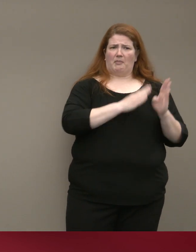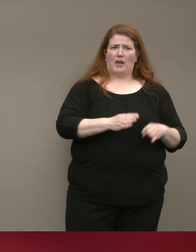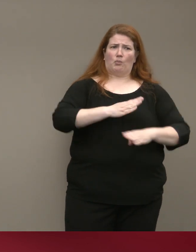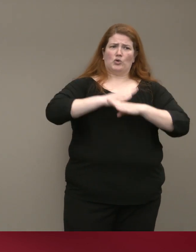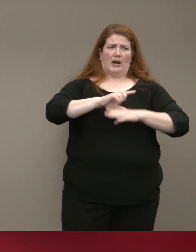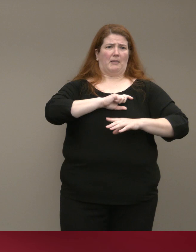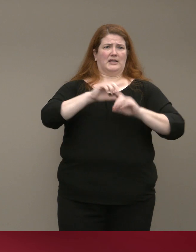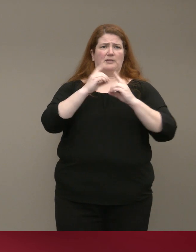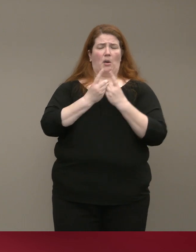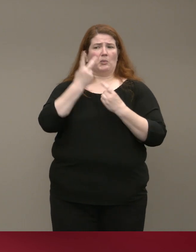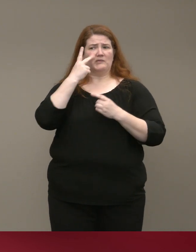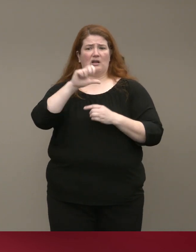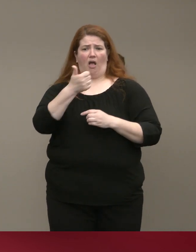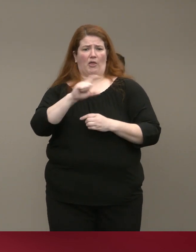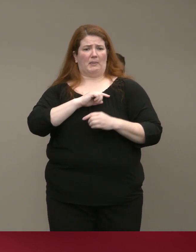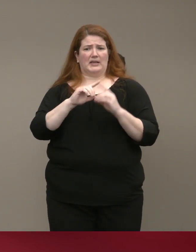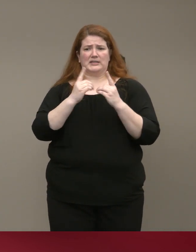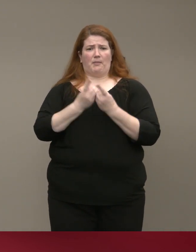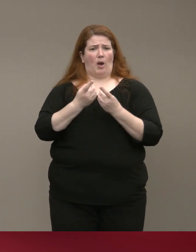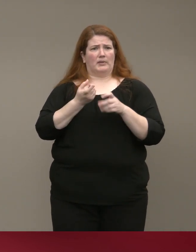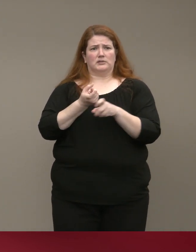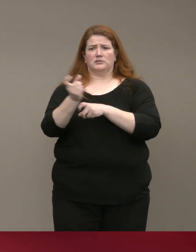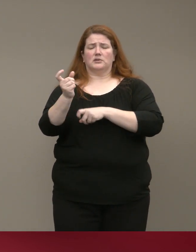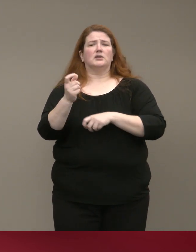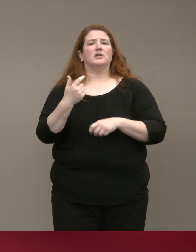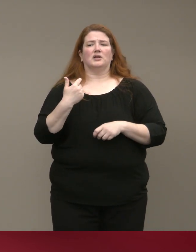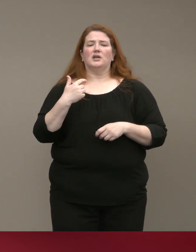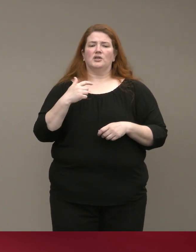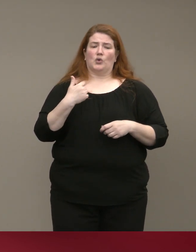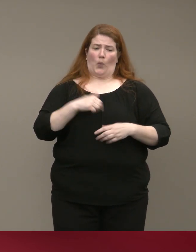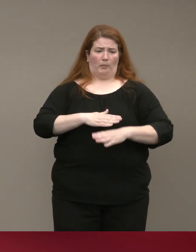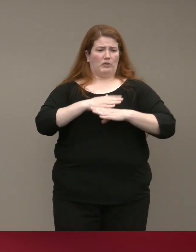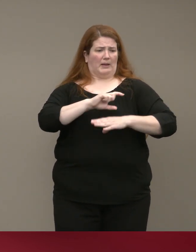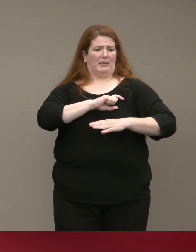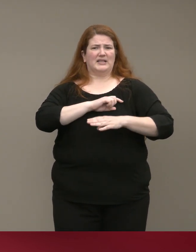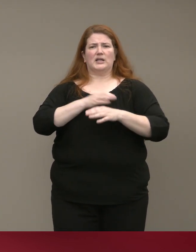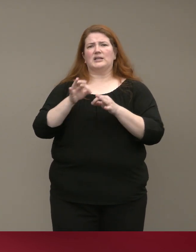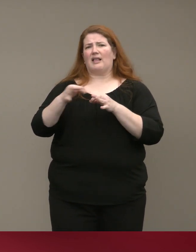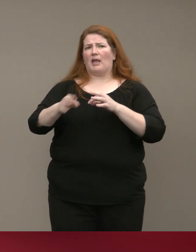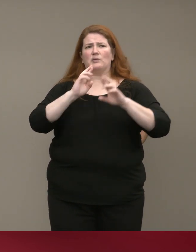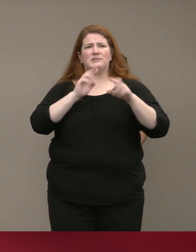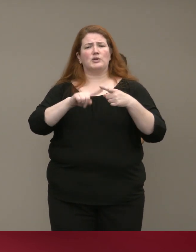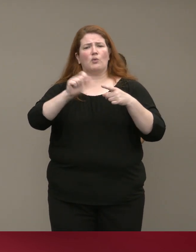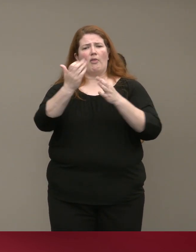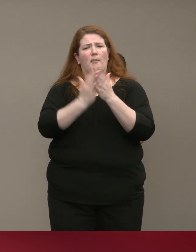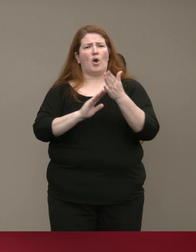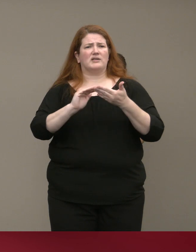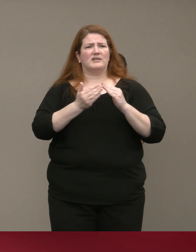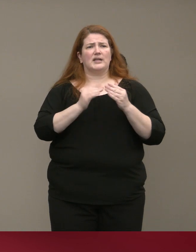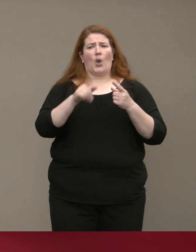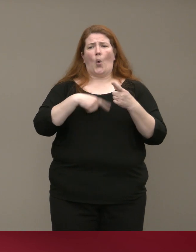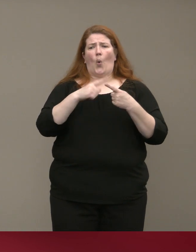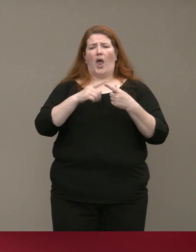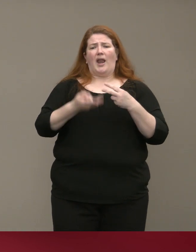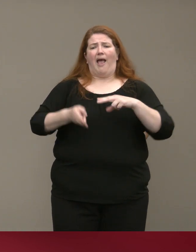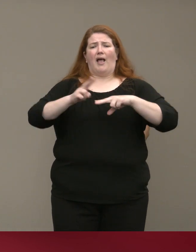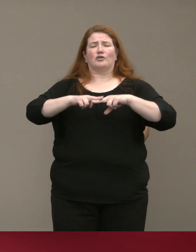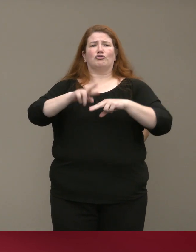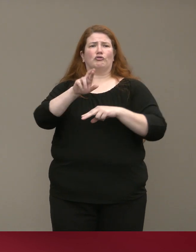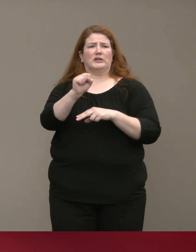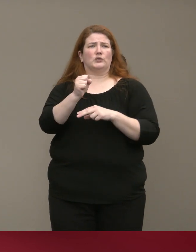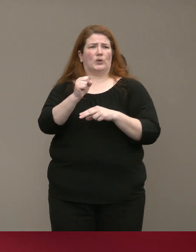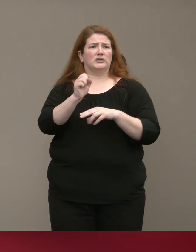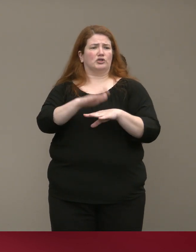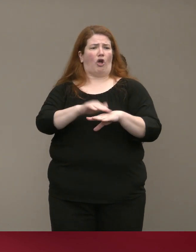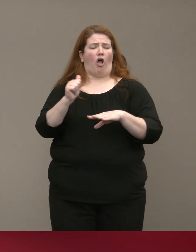down. And was that then, do you think, did it delay the response to other parts of the city? When were the extra resources called in? Well, they were